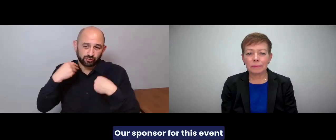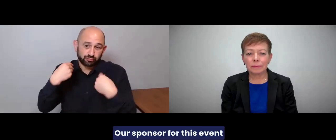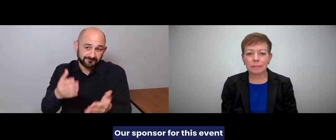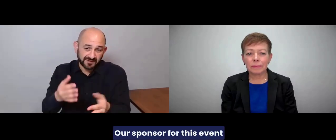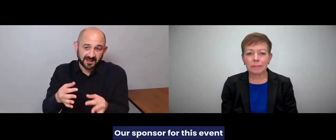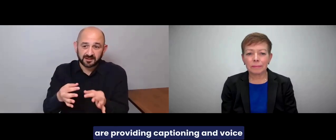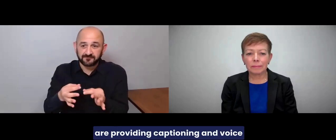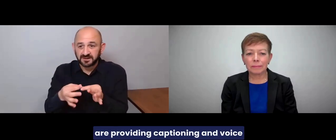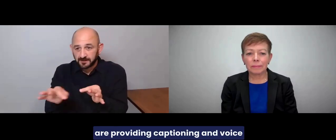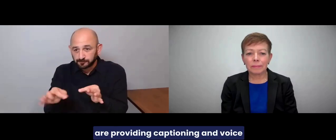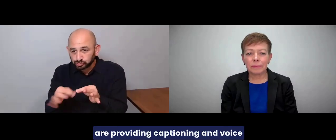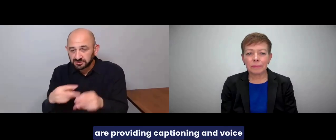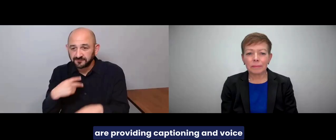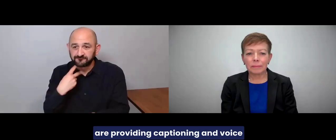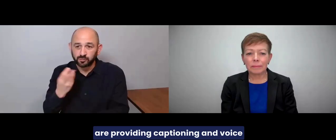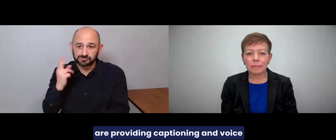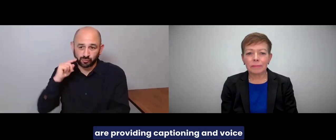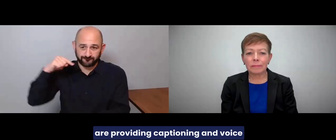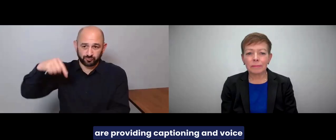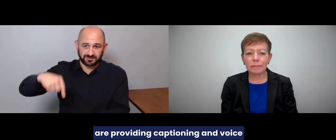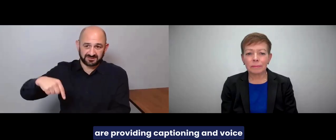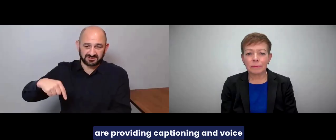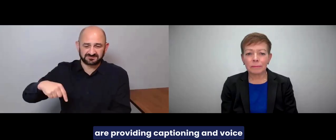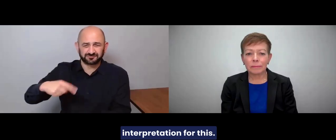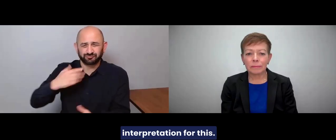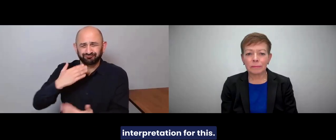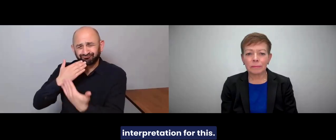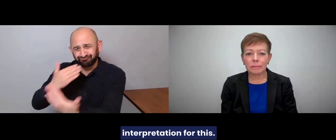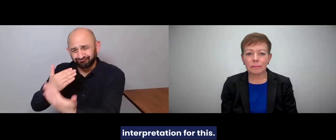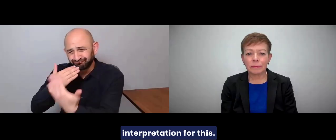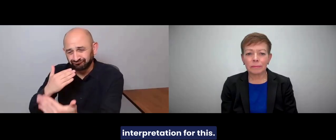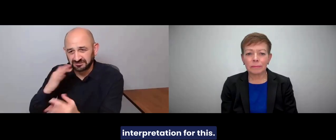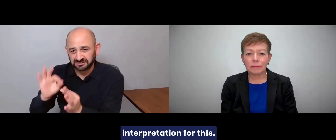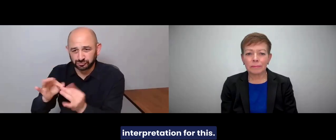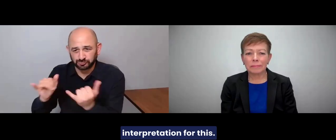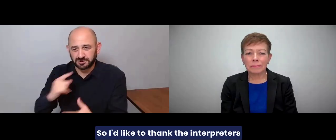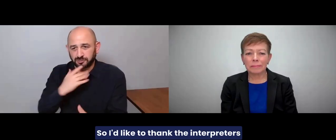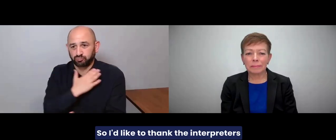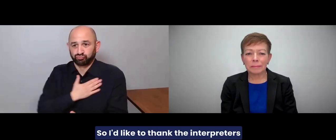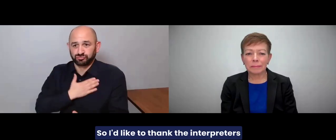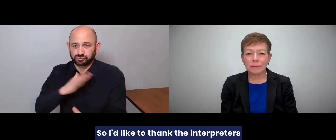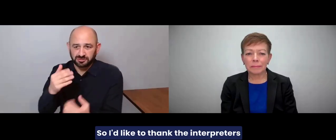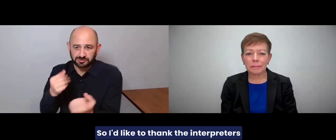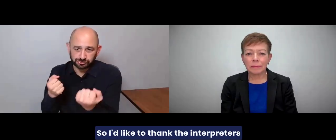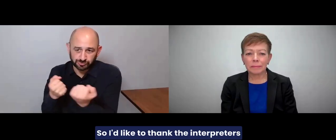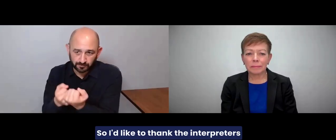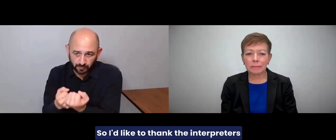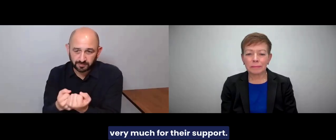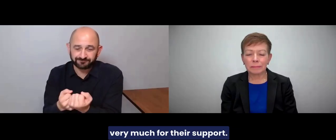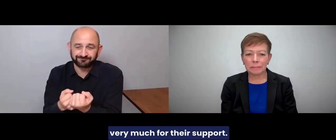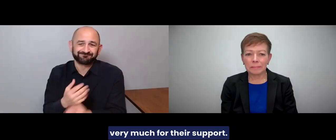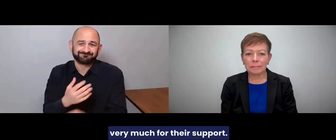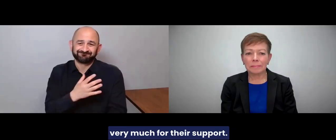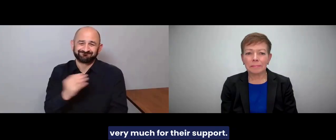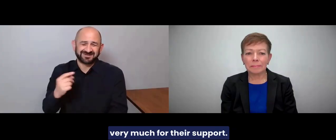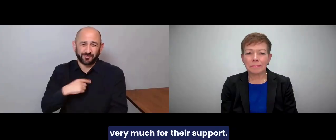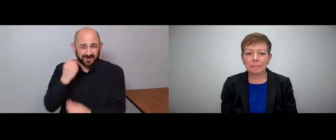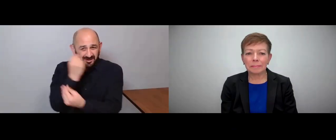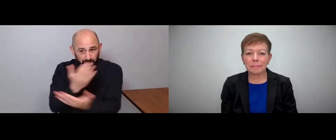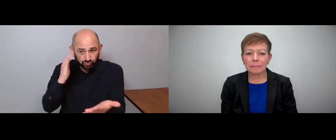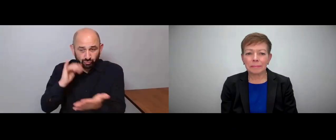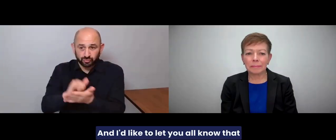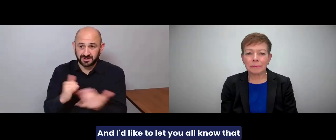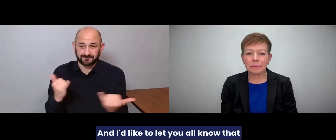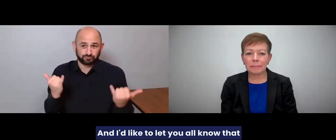for this event are providing captioning and voice interpretation for this, so I'd like to thank the interpreters very much for their